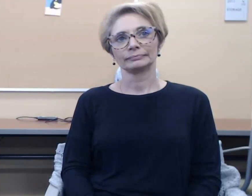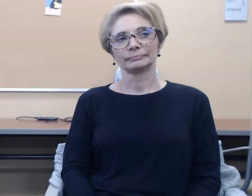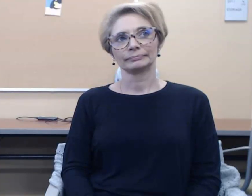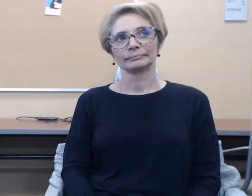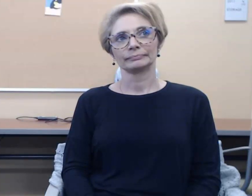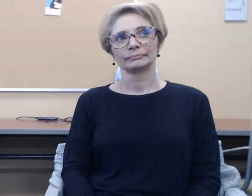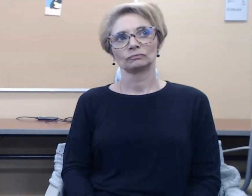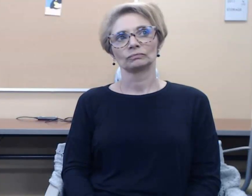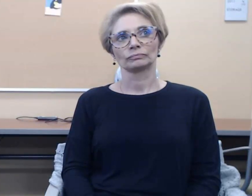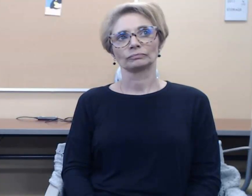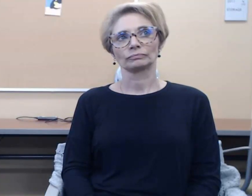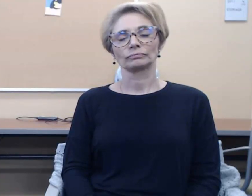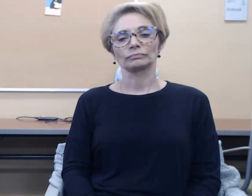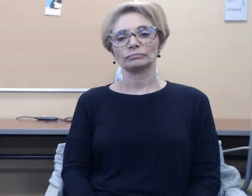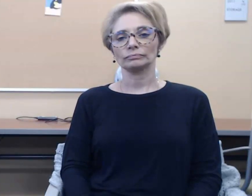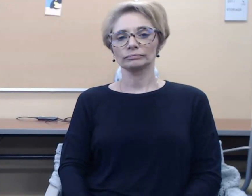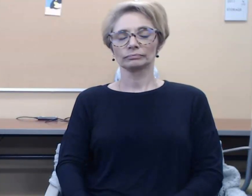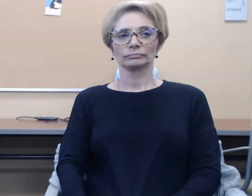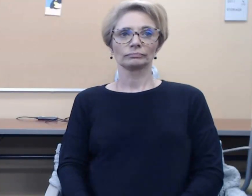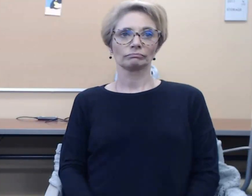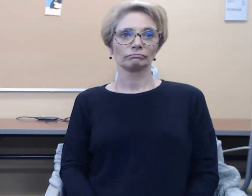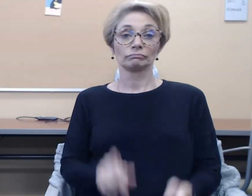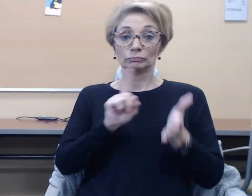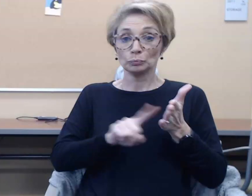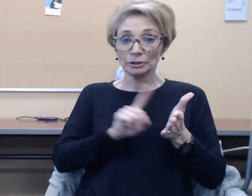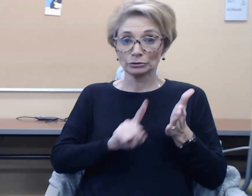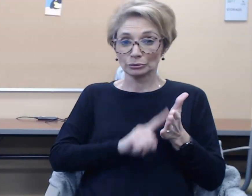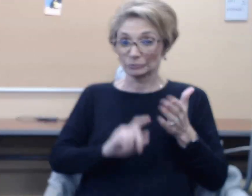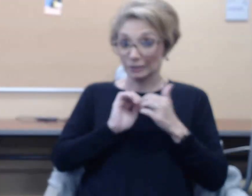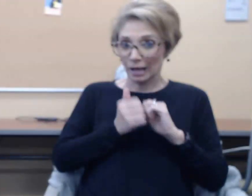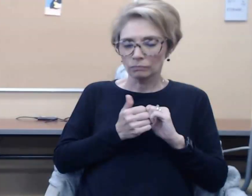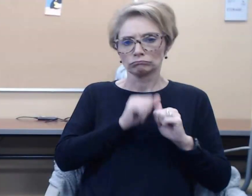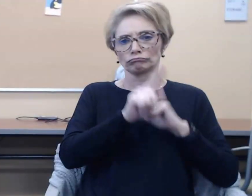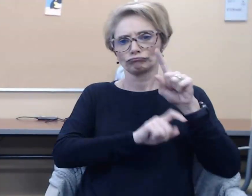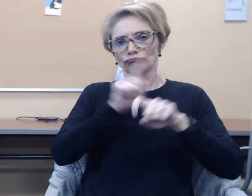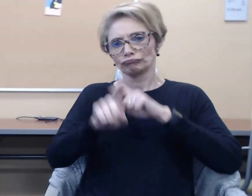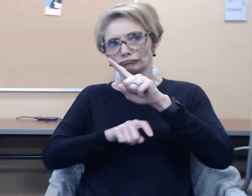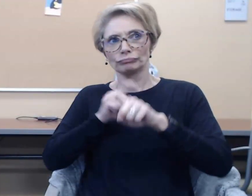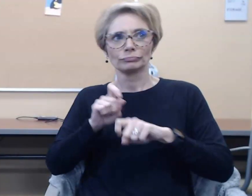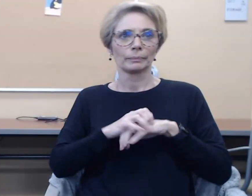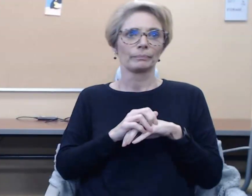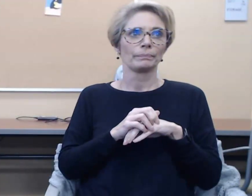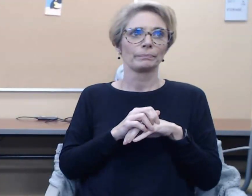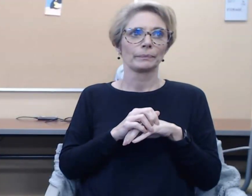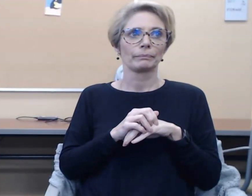This would be a survey style research project. It'd be qualitative because I'm asking you about your